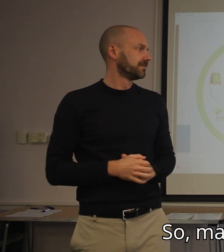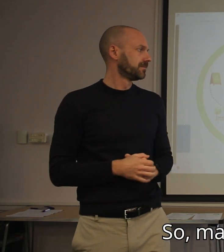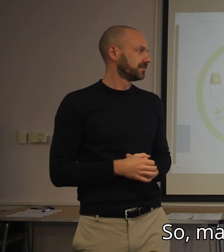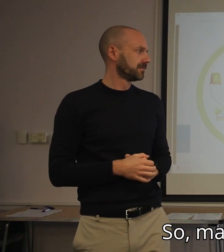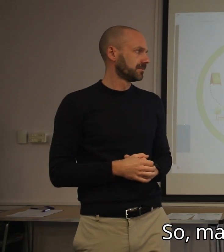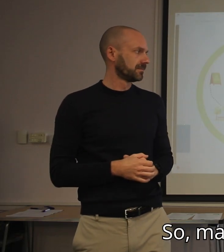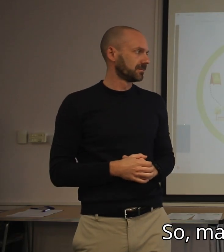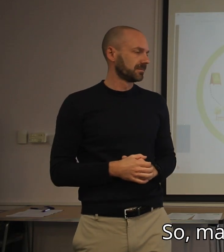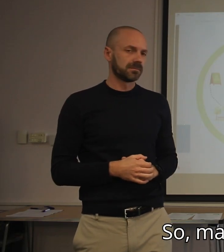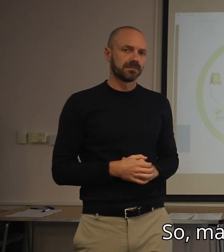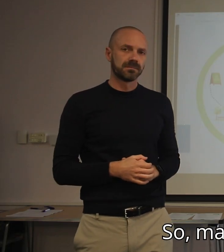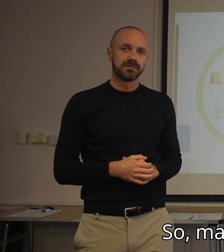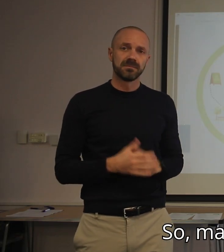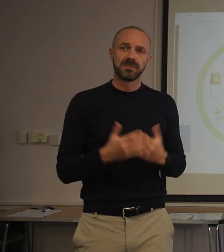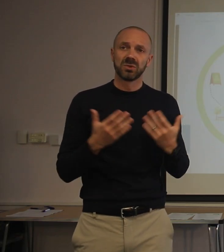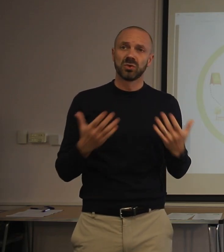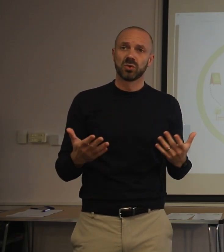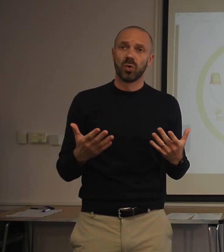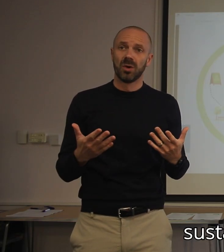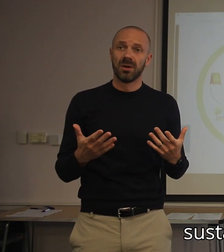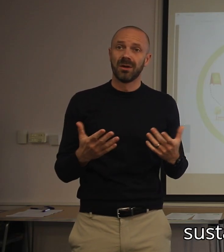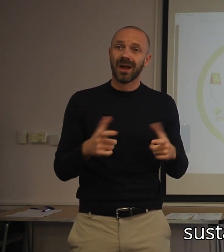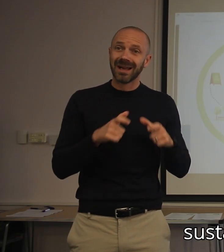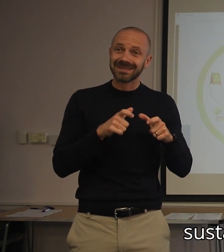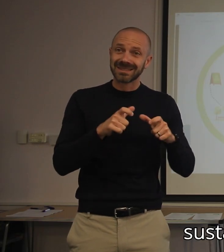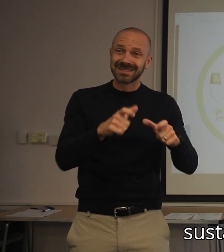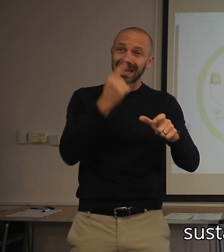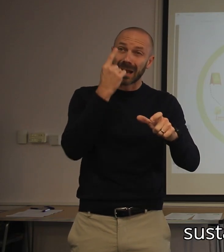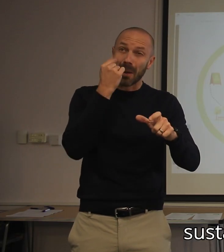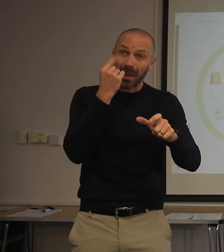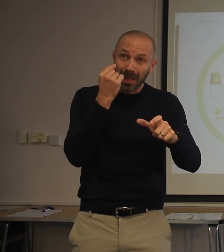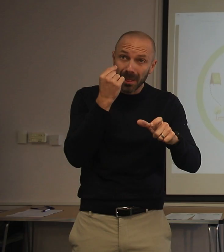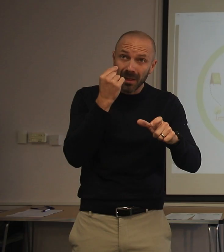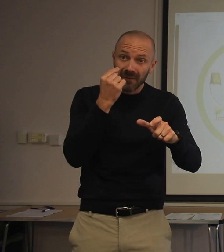So, make sustainable for all, sustainable for